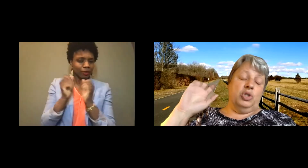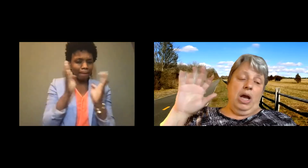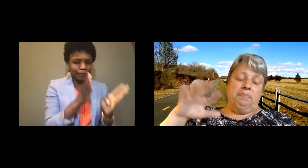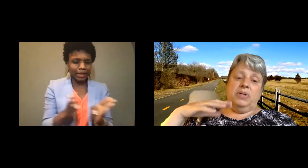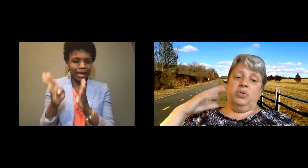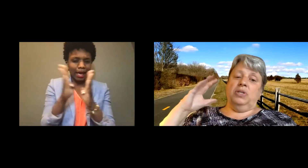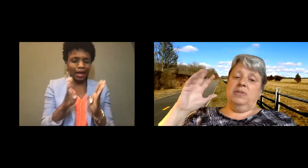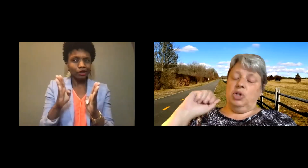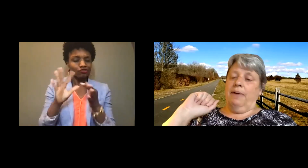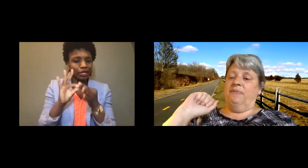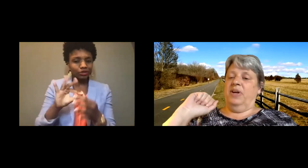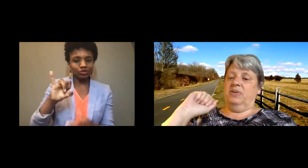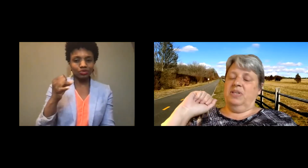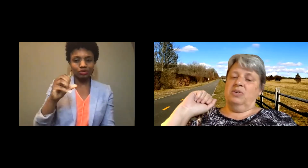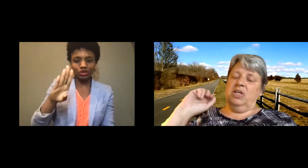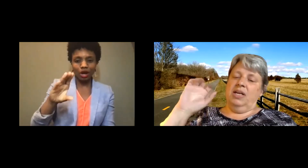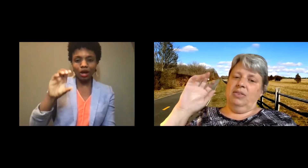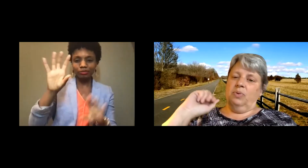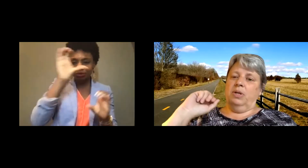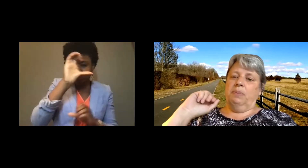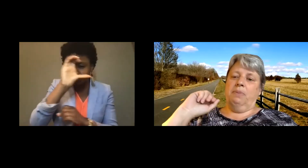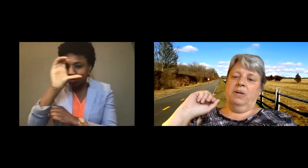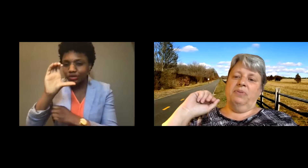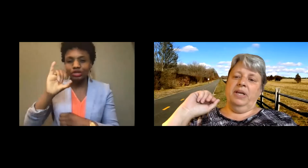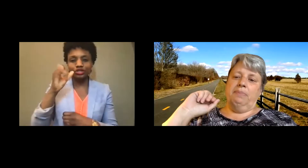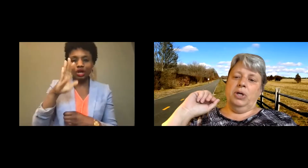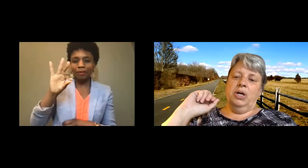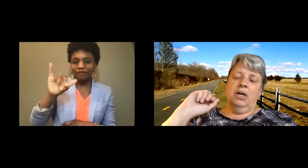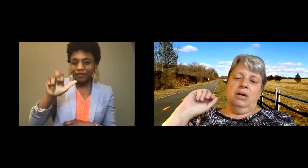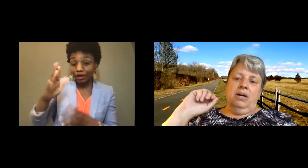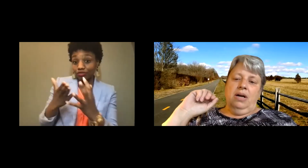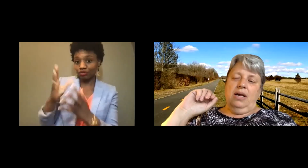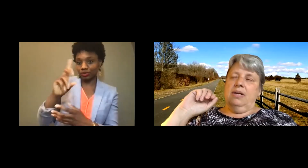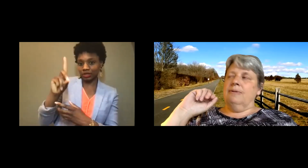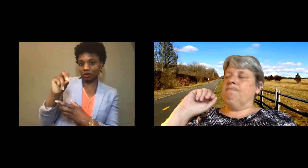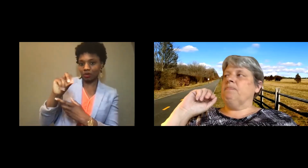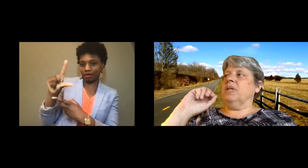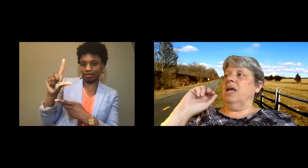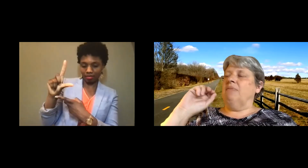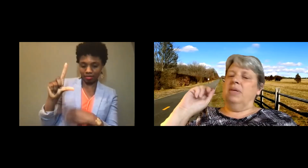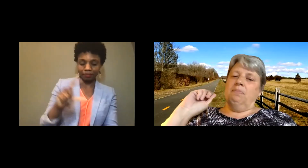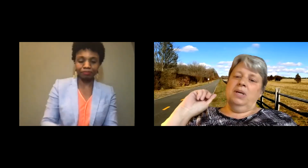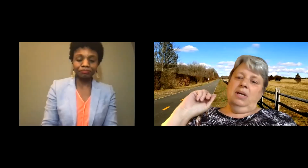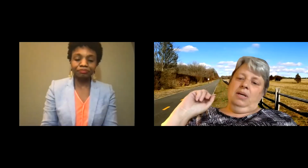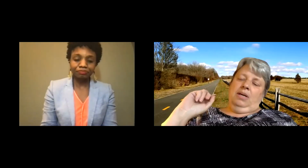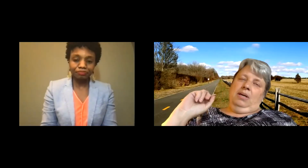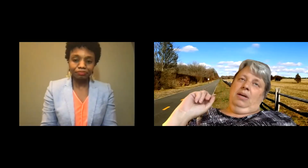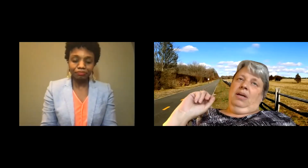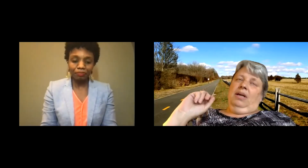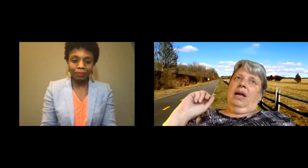job searches and job fairs that are done through the Department of Labor, have them